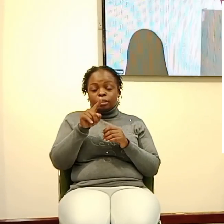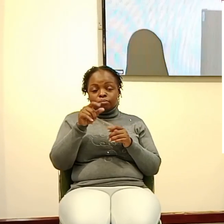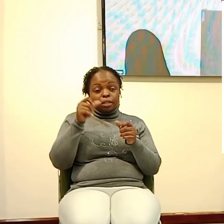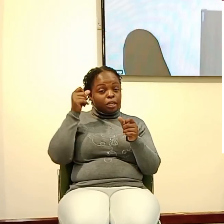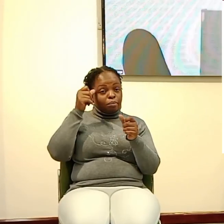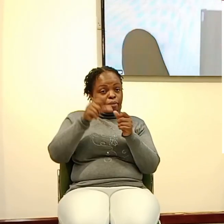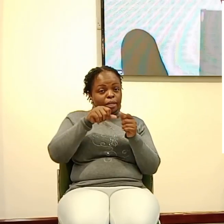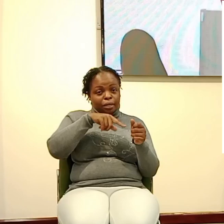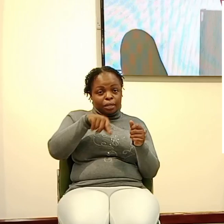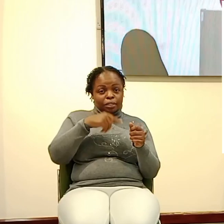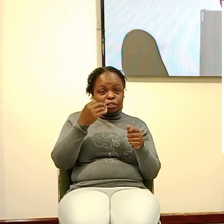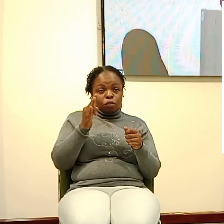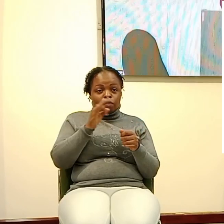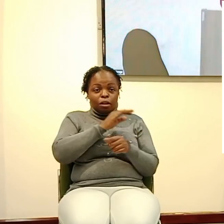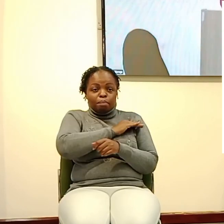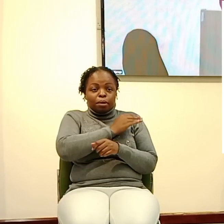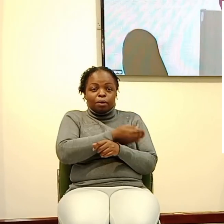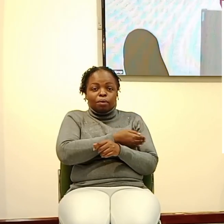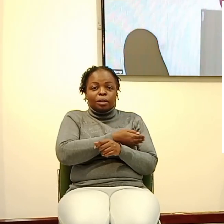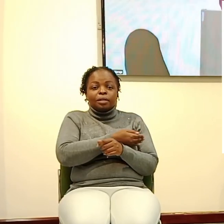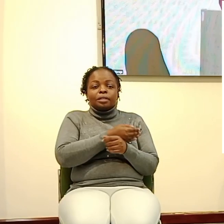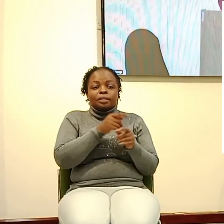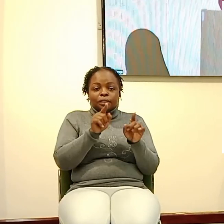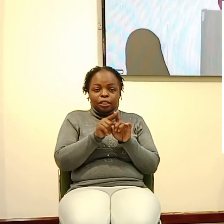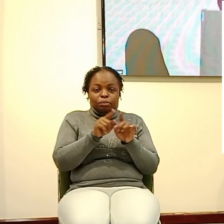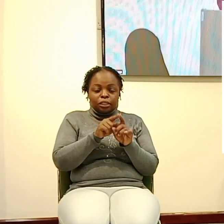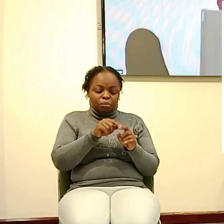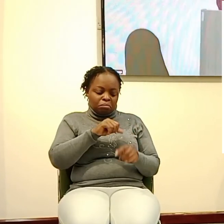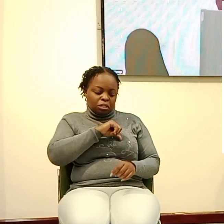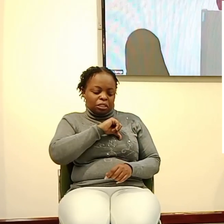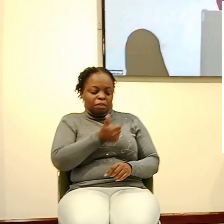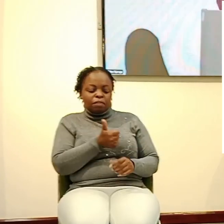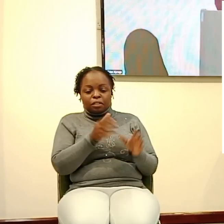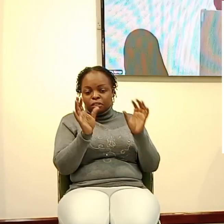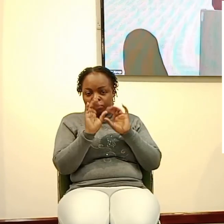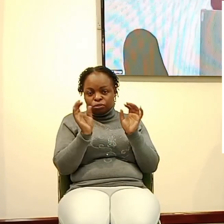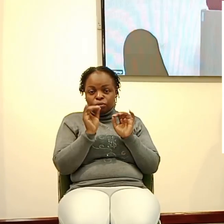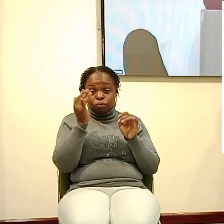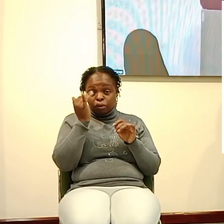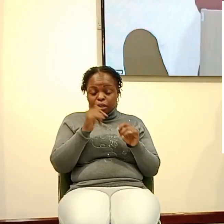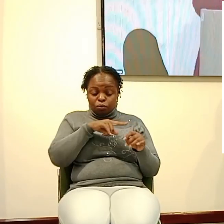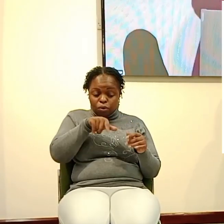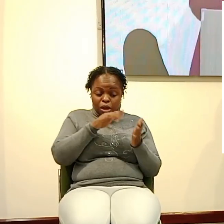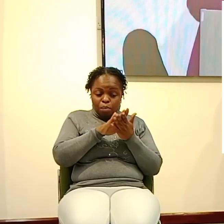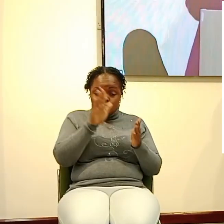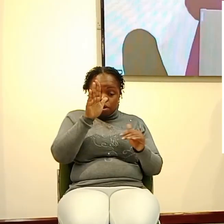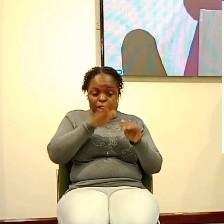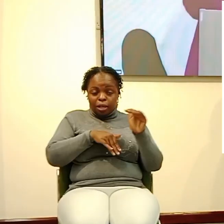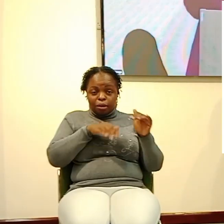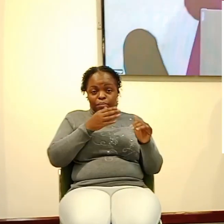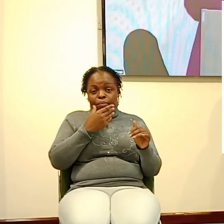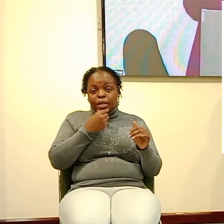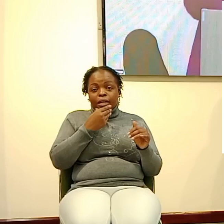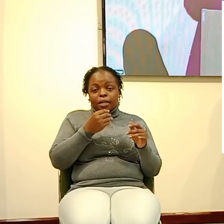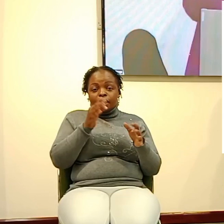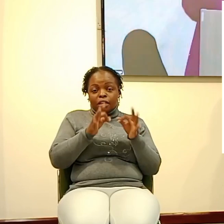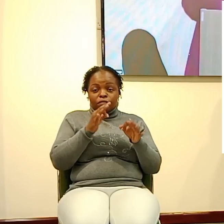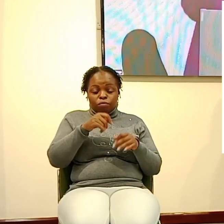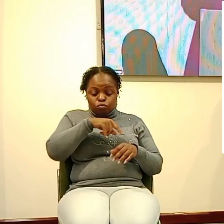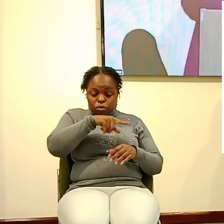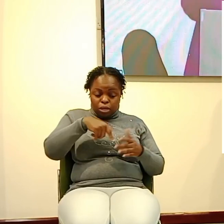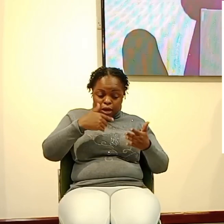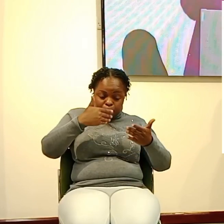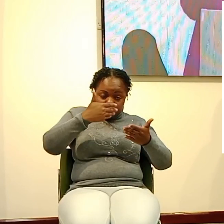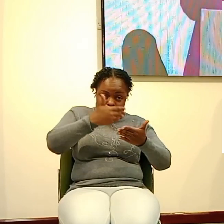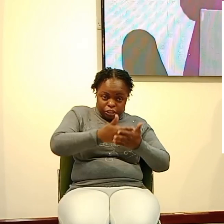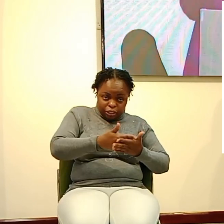she's reminded us that we are really not disadvantaged people, because we are more than the men. And if we appreciate